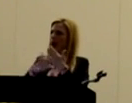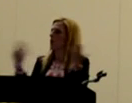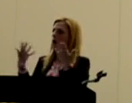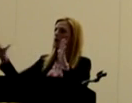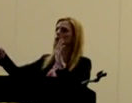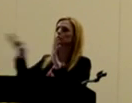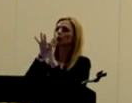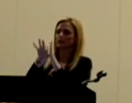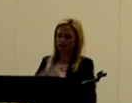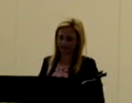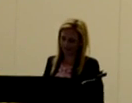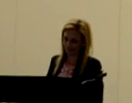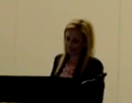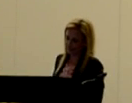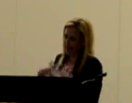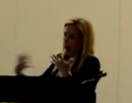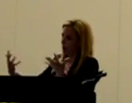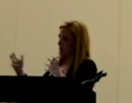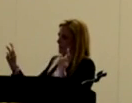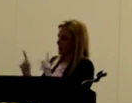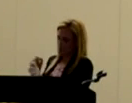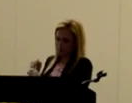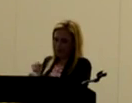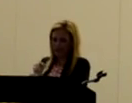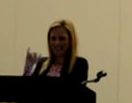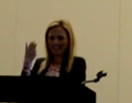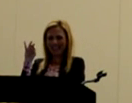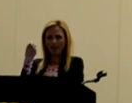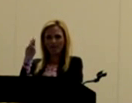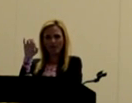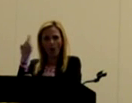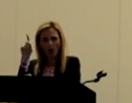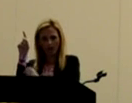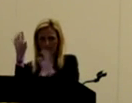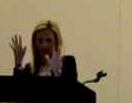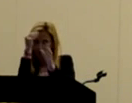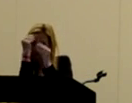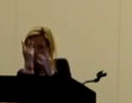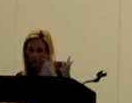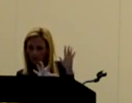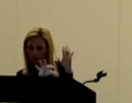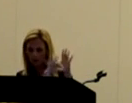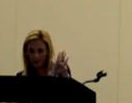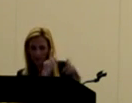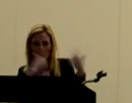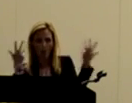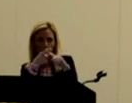that I'm about choice. I want people to make informed choices about